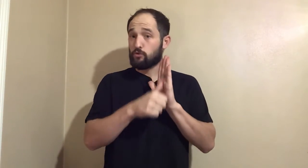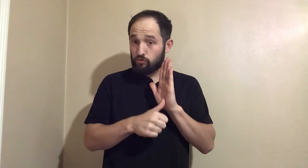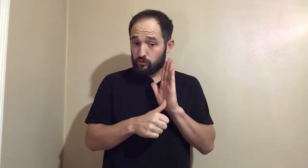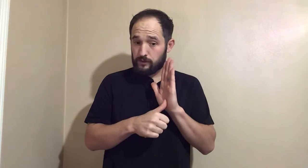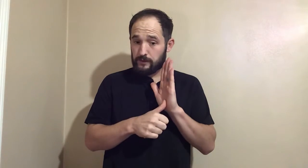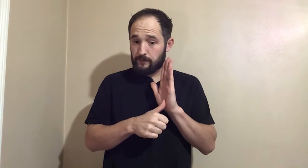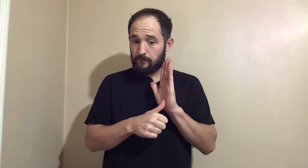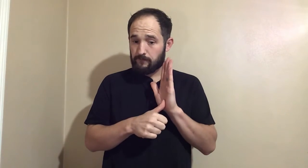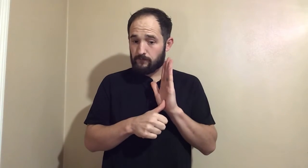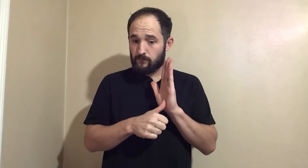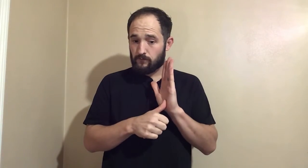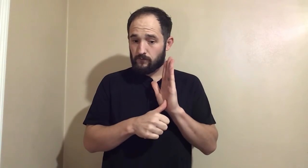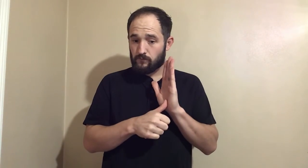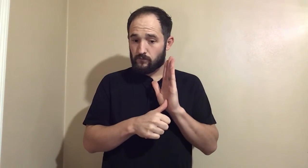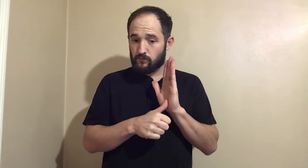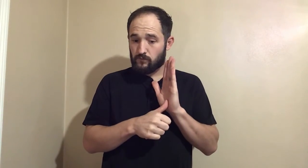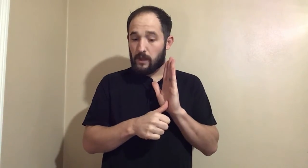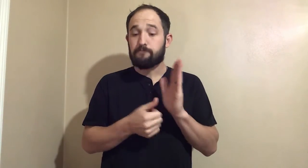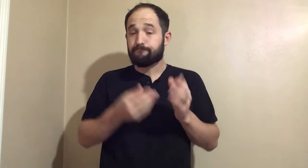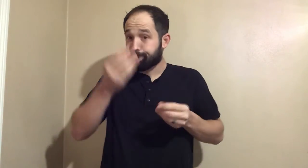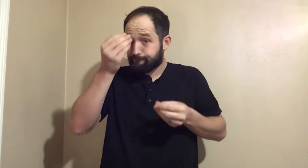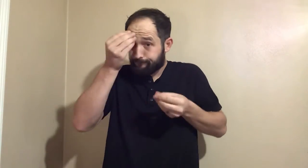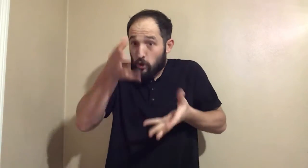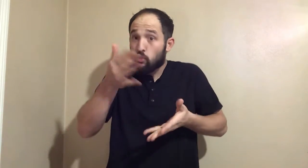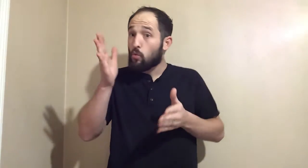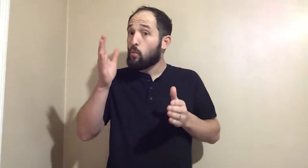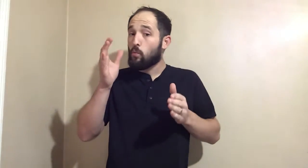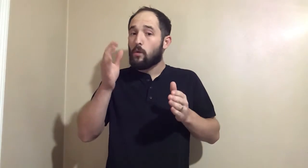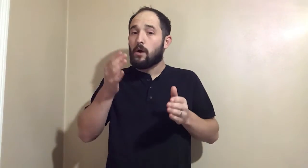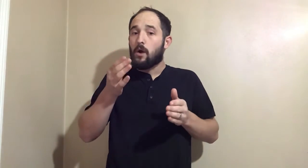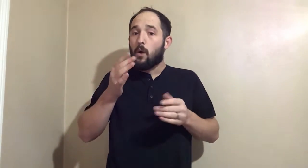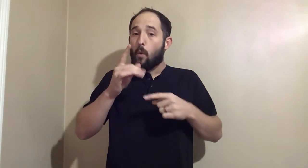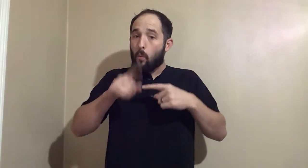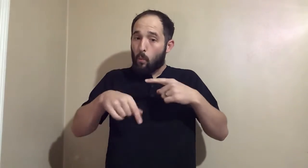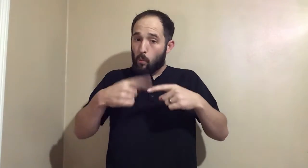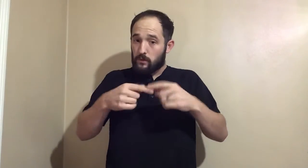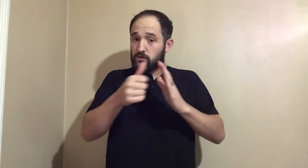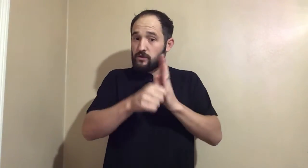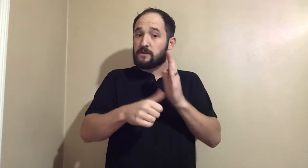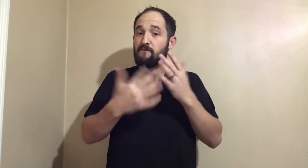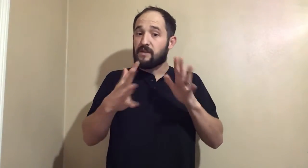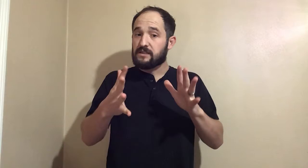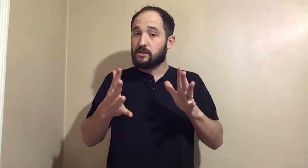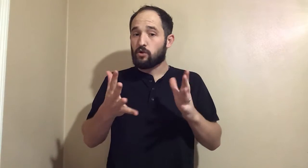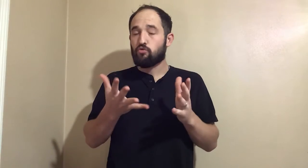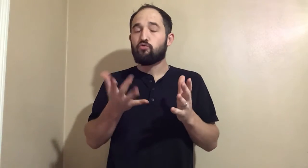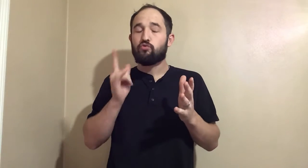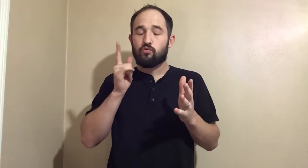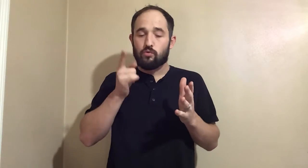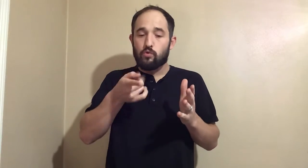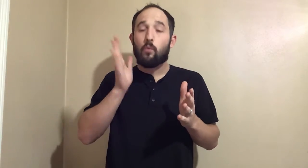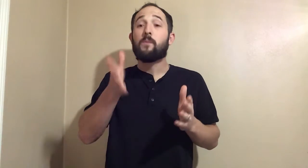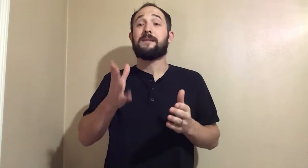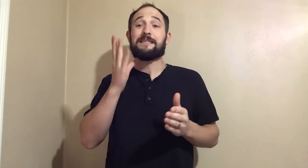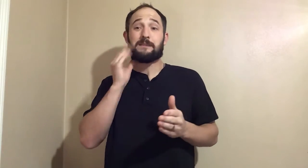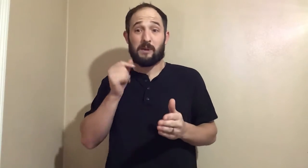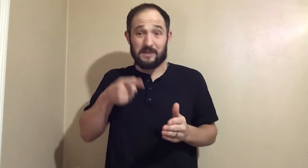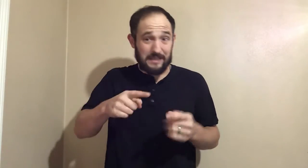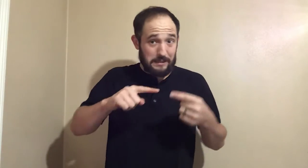this is what you can expect for pain after the surgery. This is your choice of